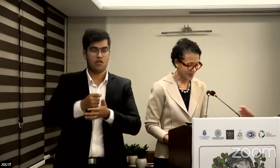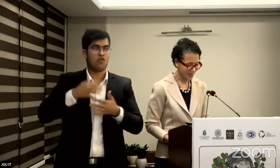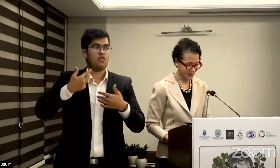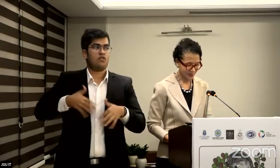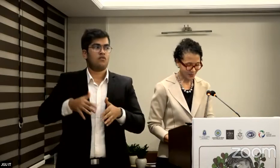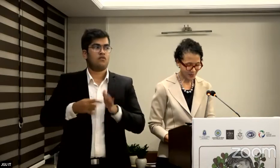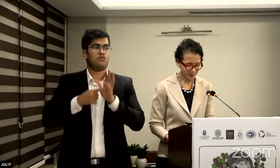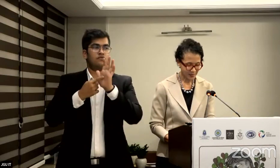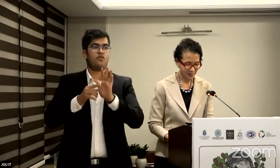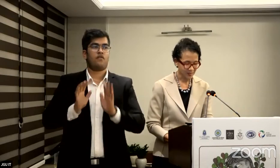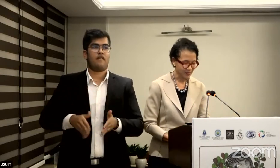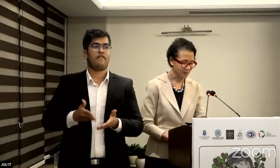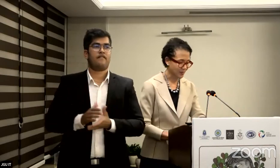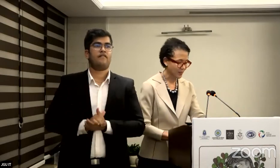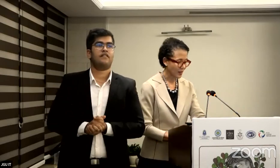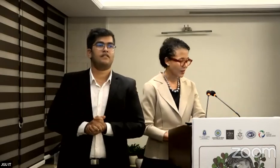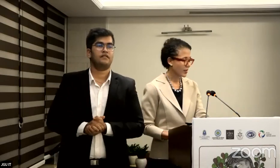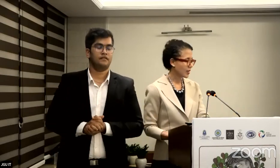so much.